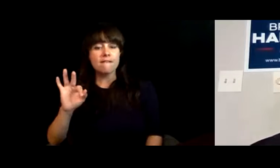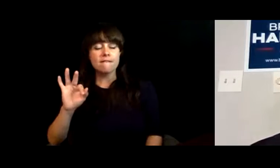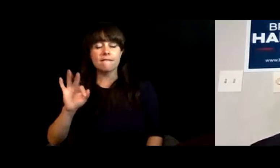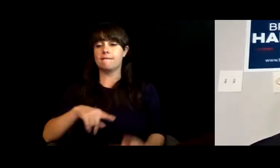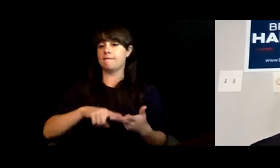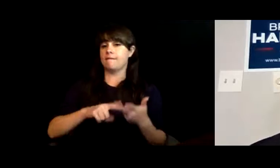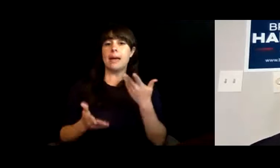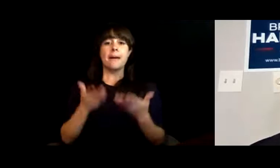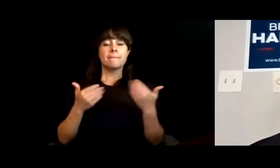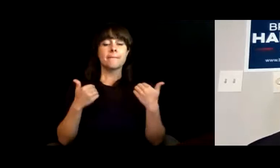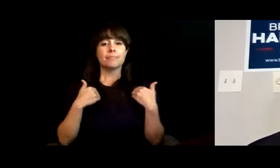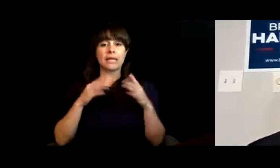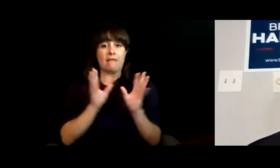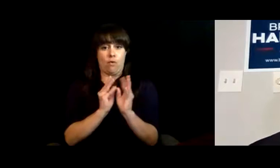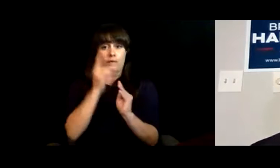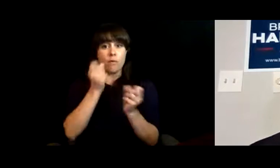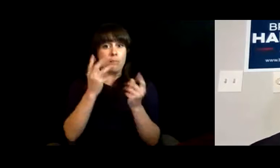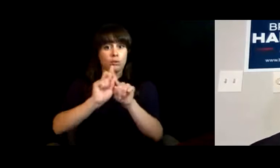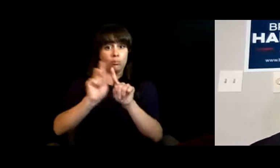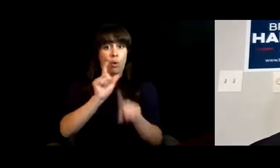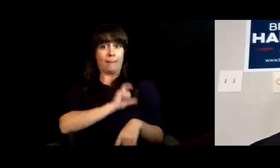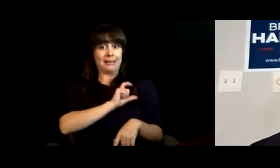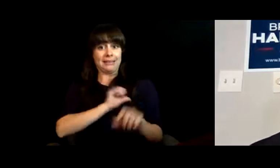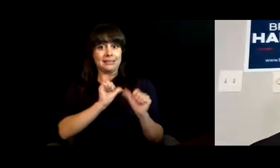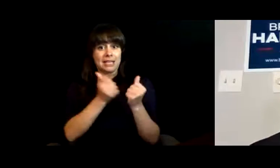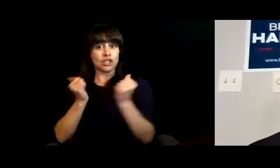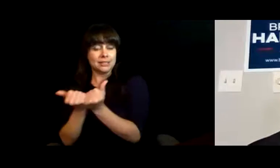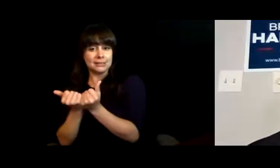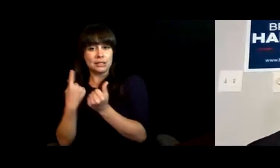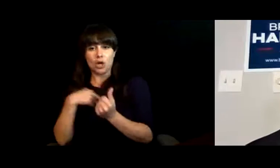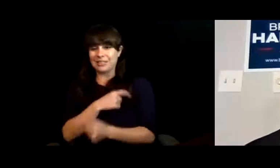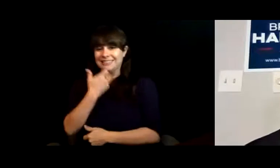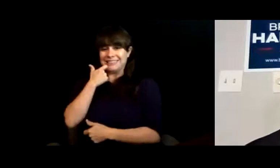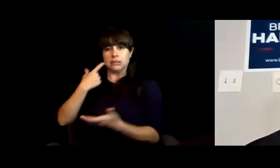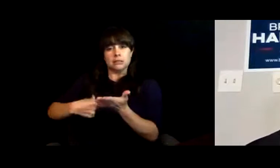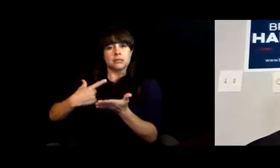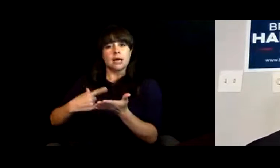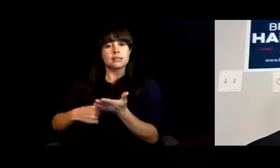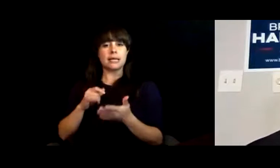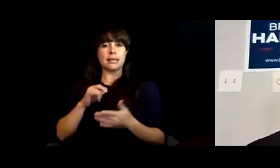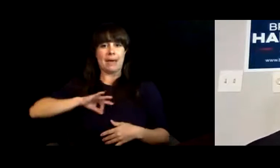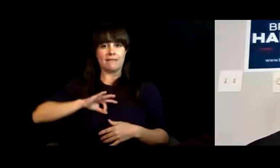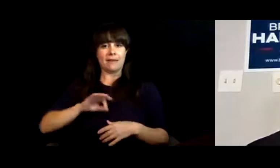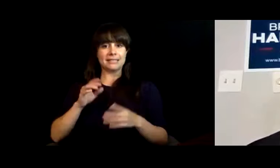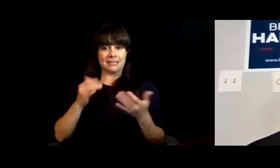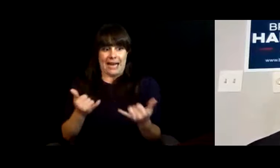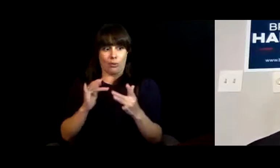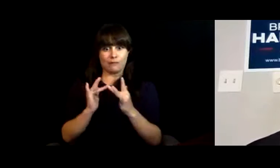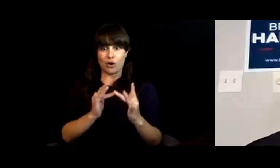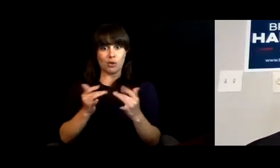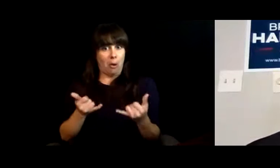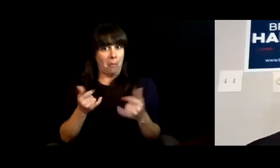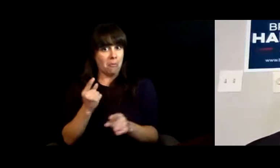for multiple police agencies. We were just talking about the benefits of the virtual era that we live in